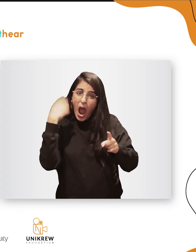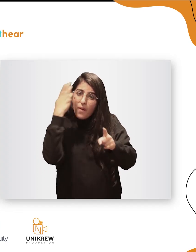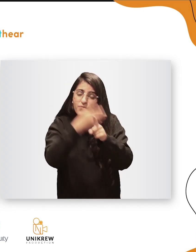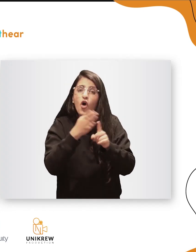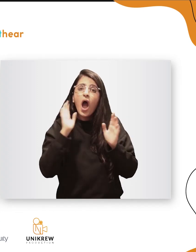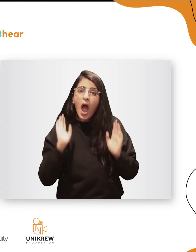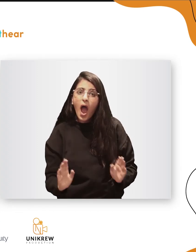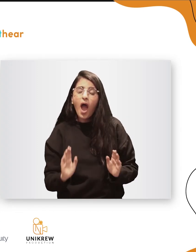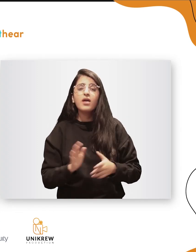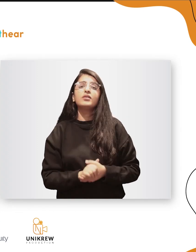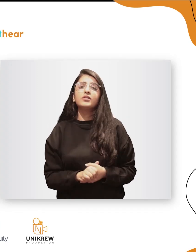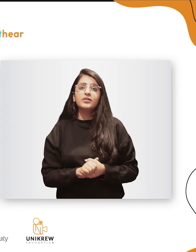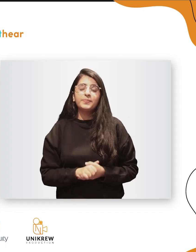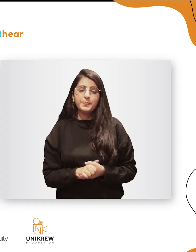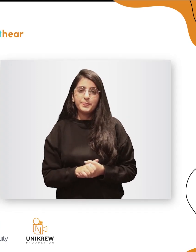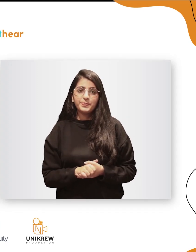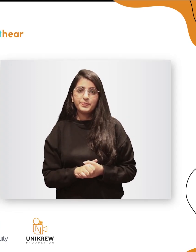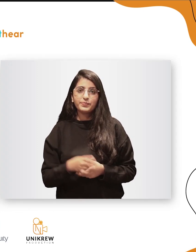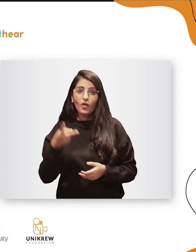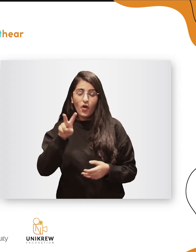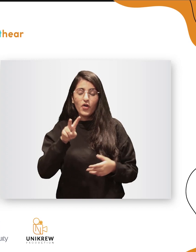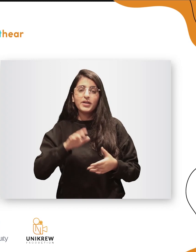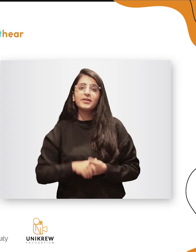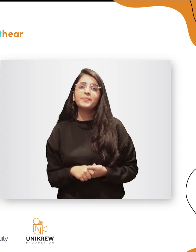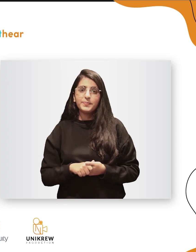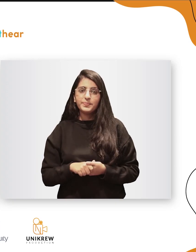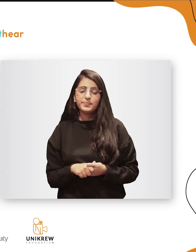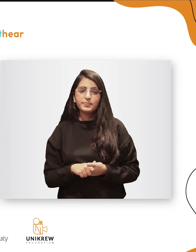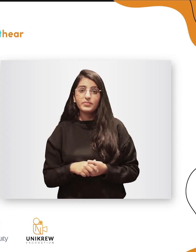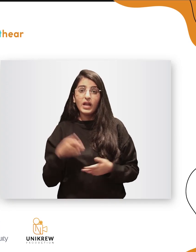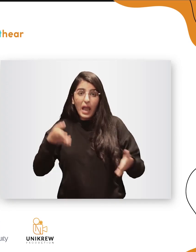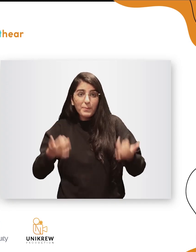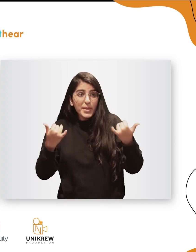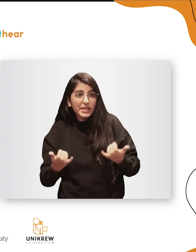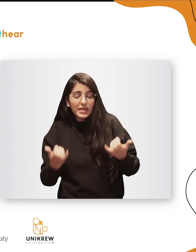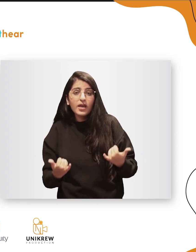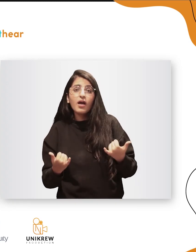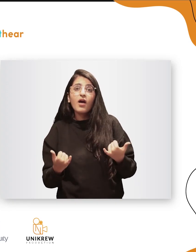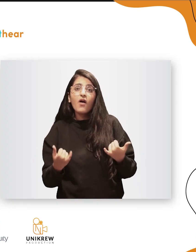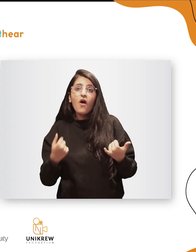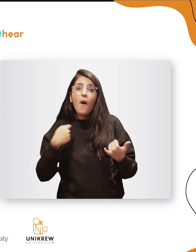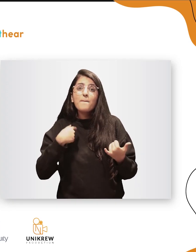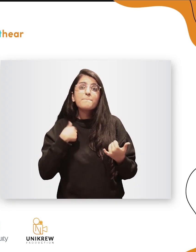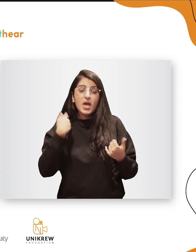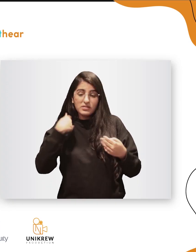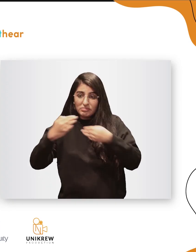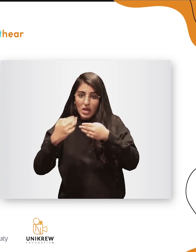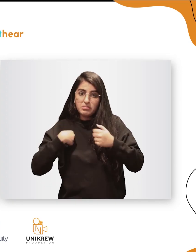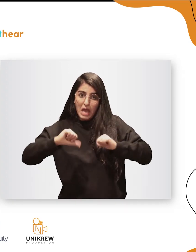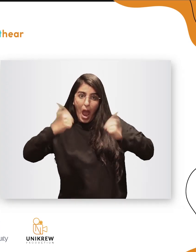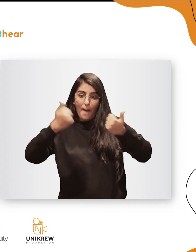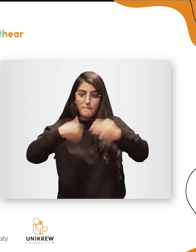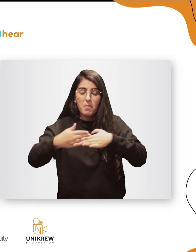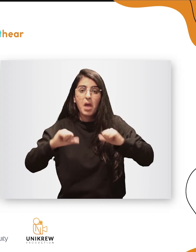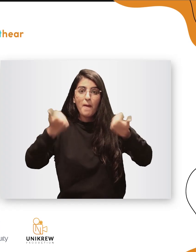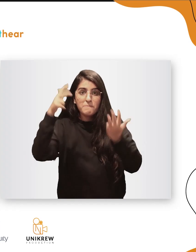on it for a good 8 months or so. And now I think we're closer